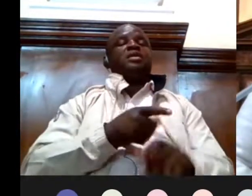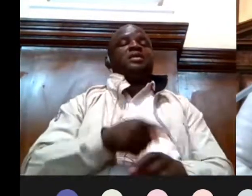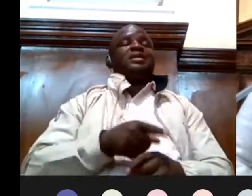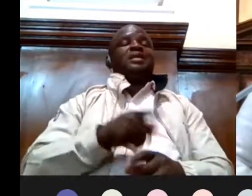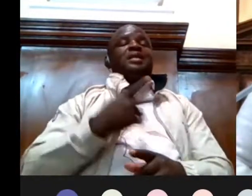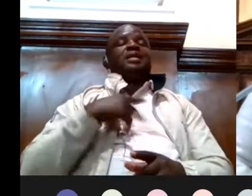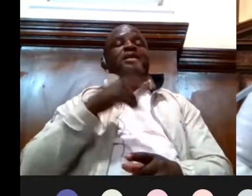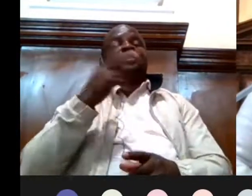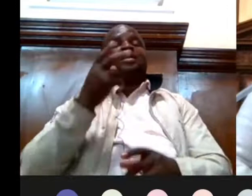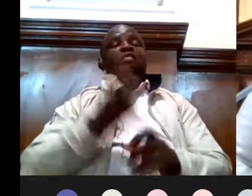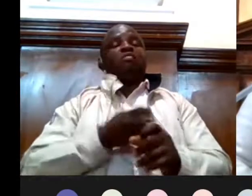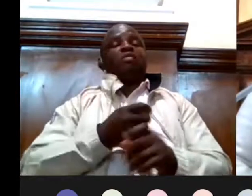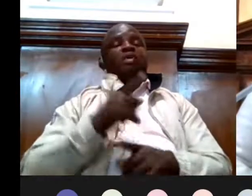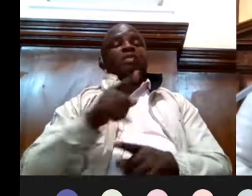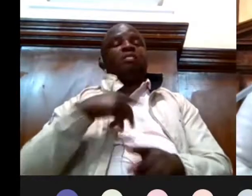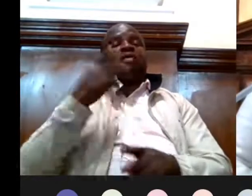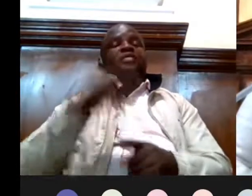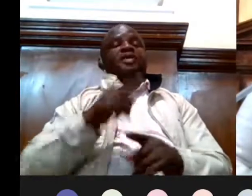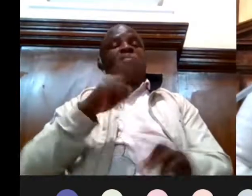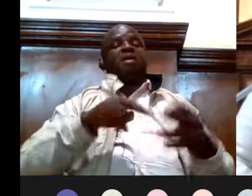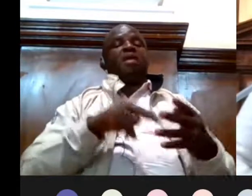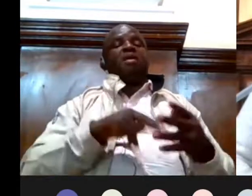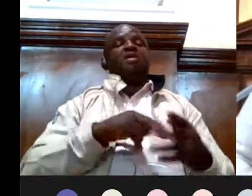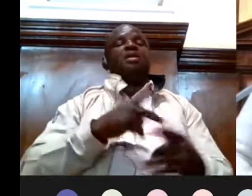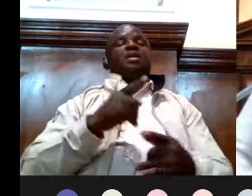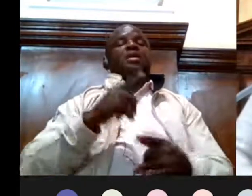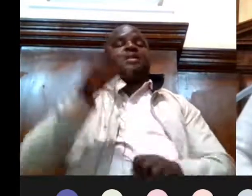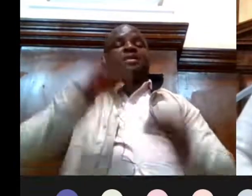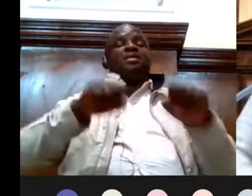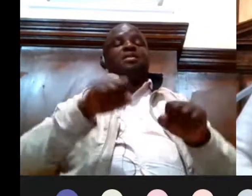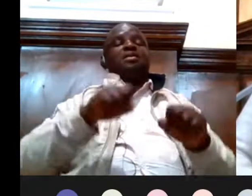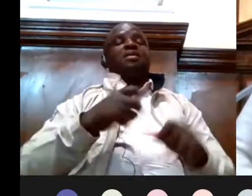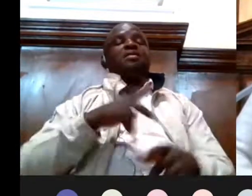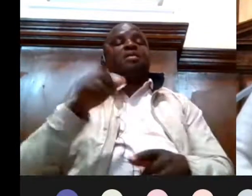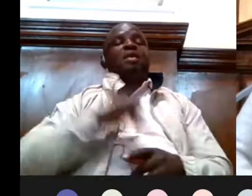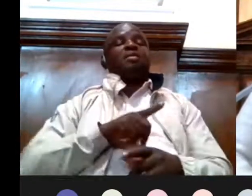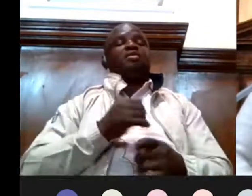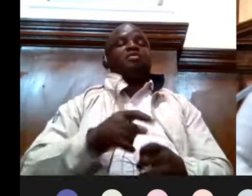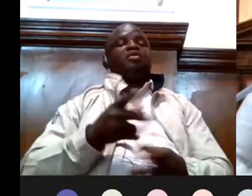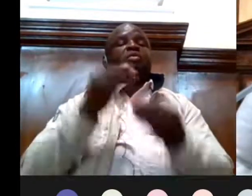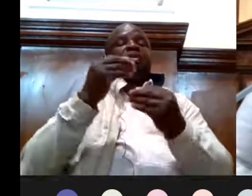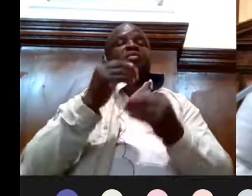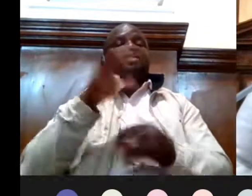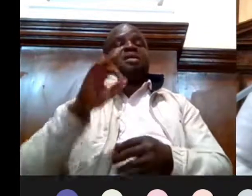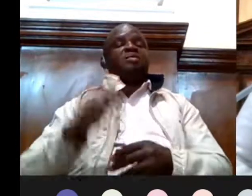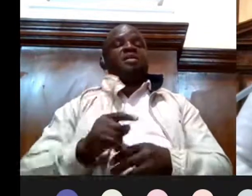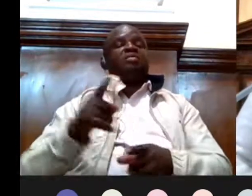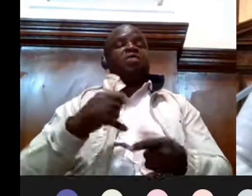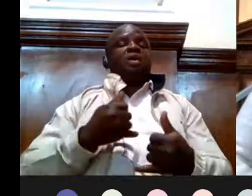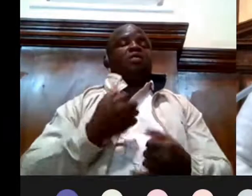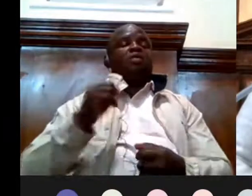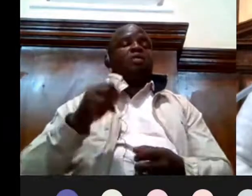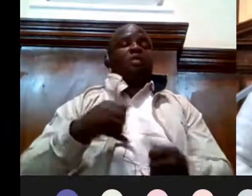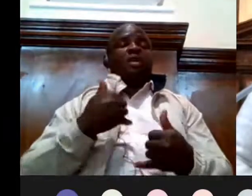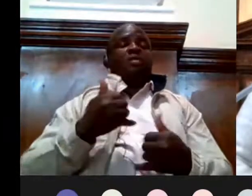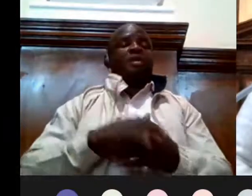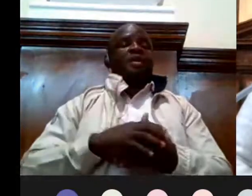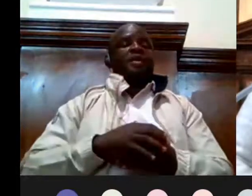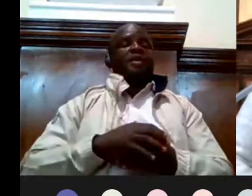being confiscated and read the stats as kalelengo tualo ba ufumani tualo 60% is as if real. He